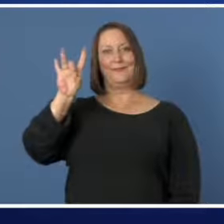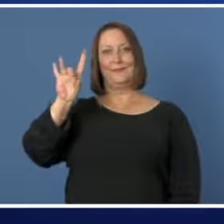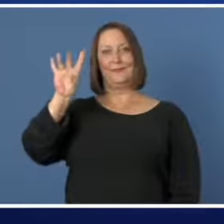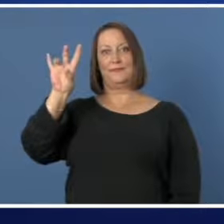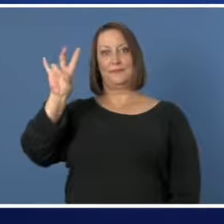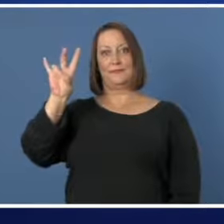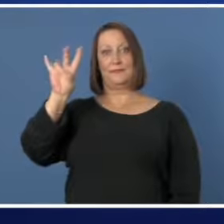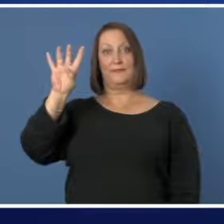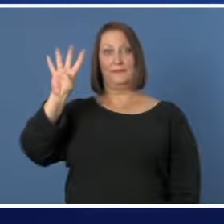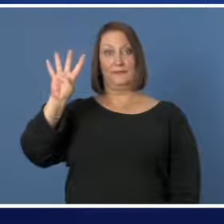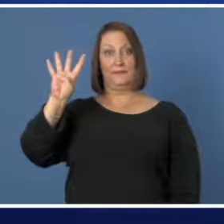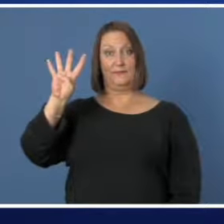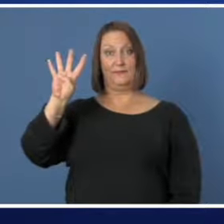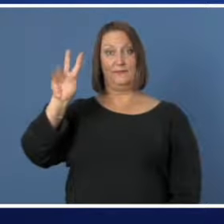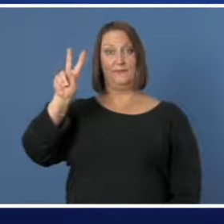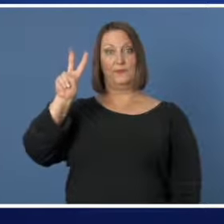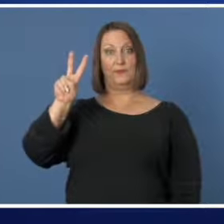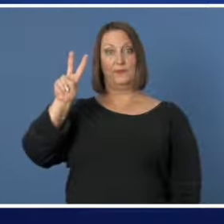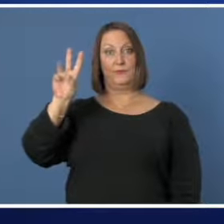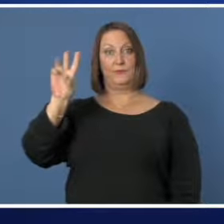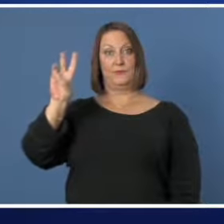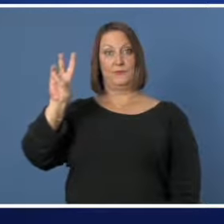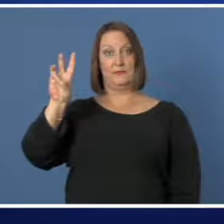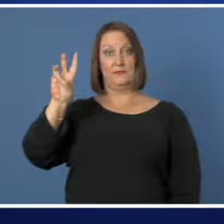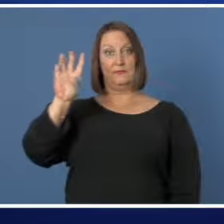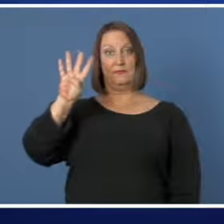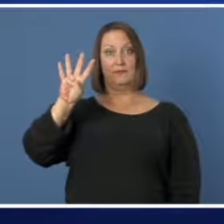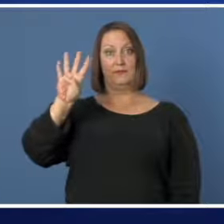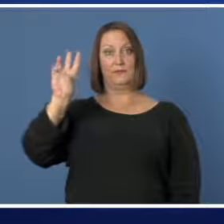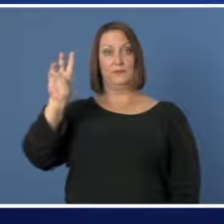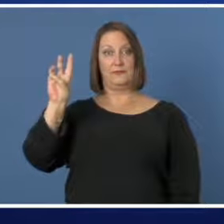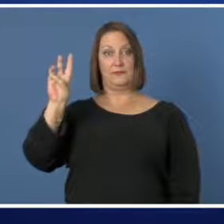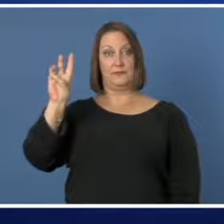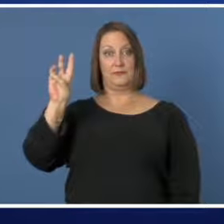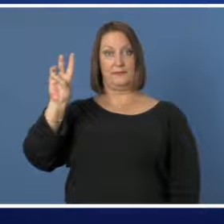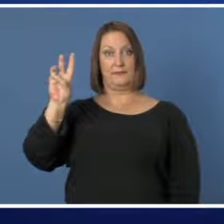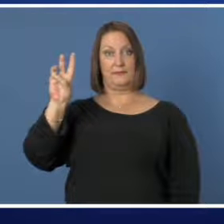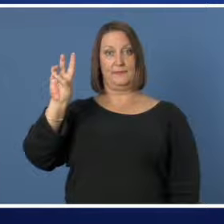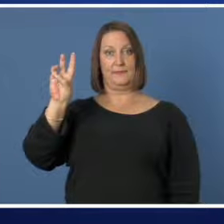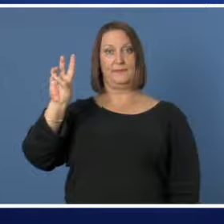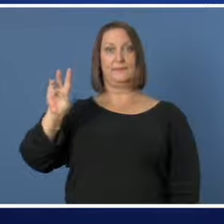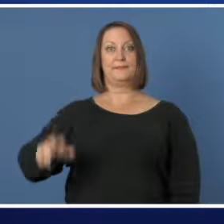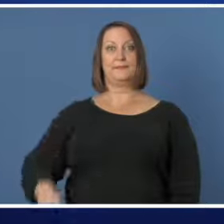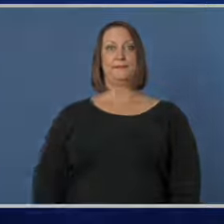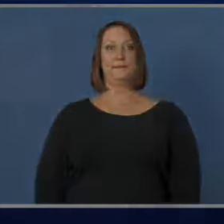888-874-2646.